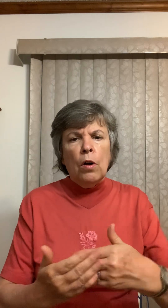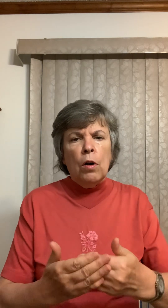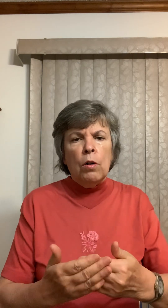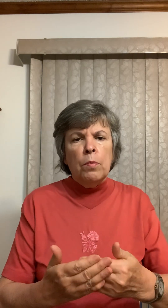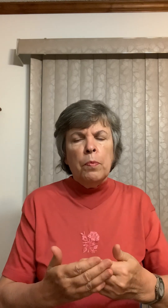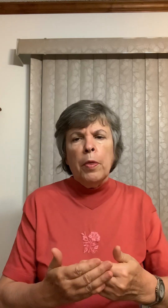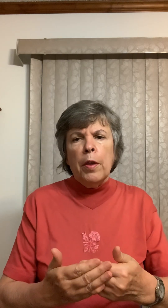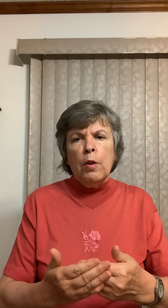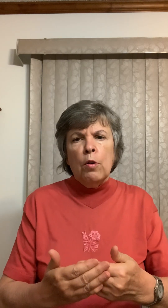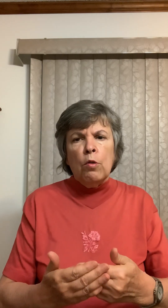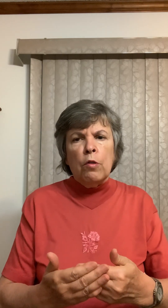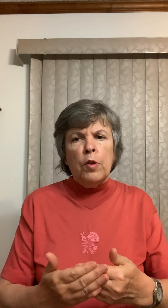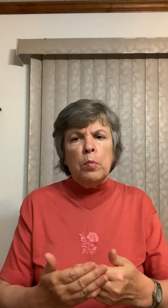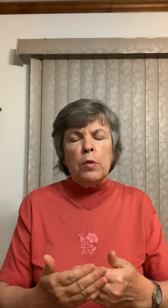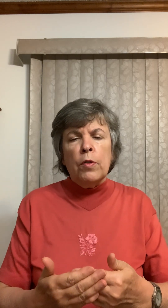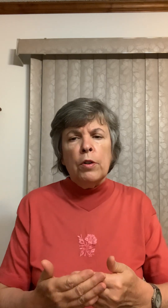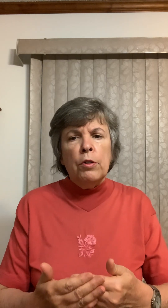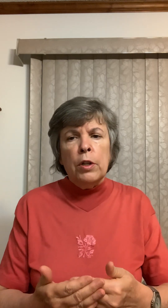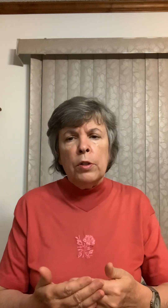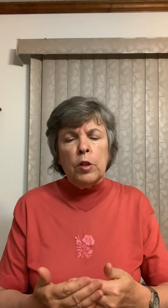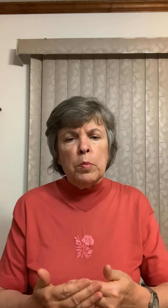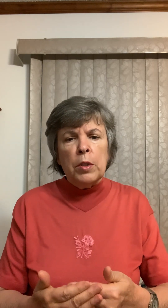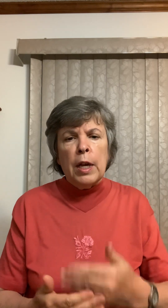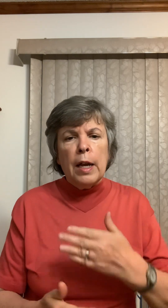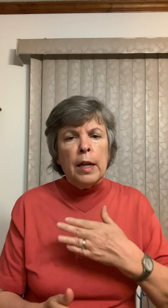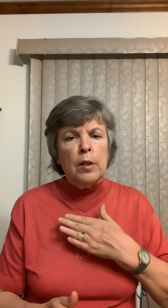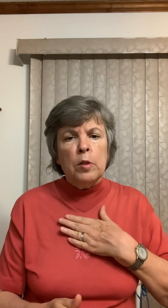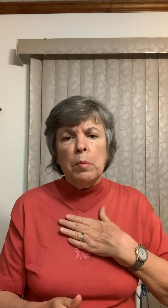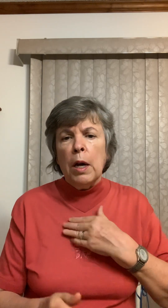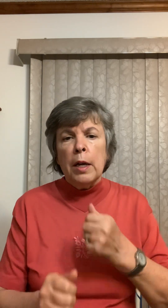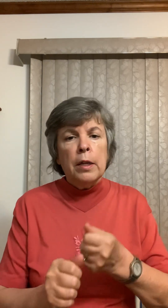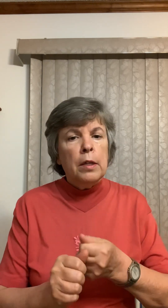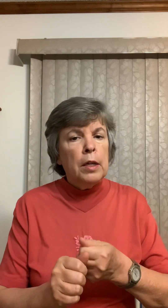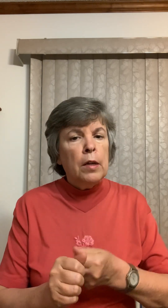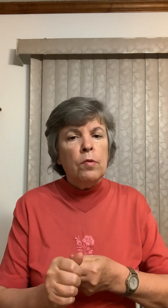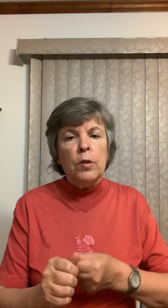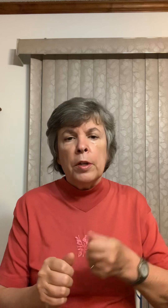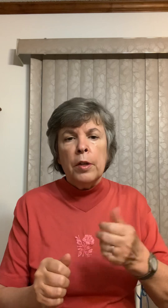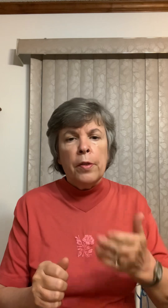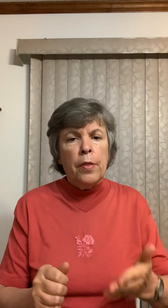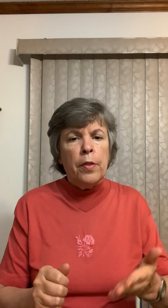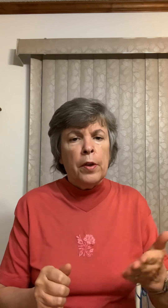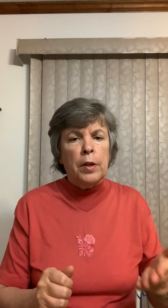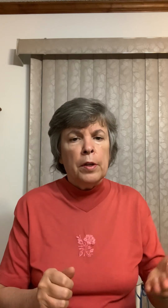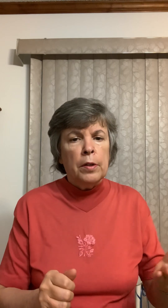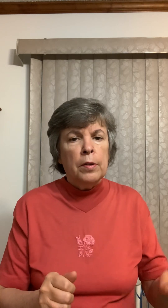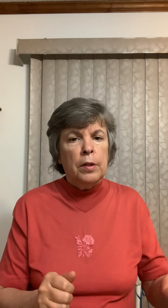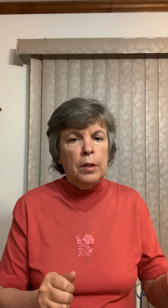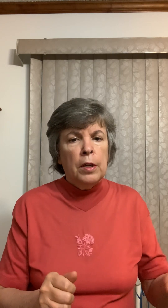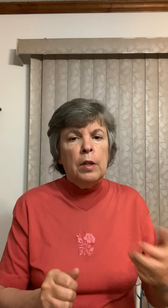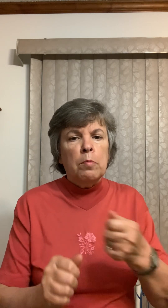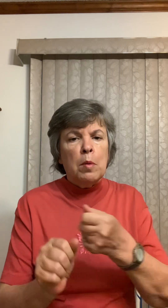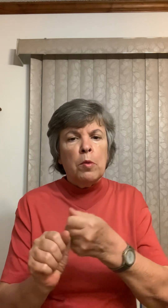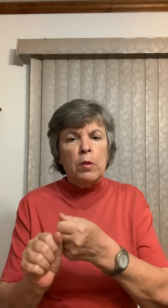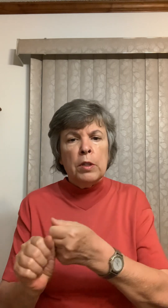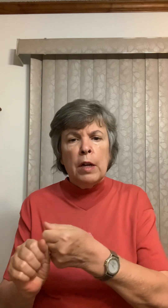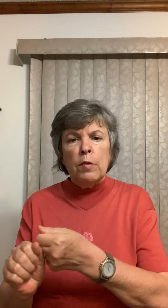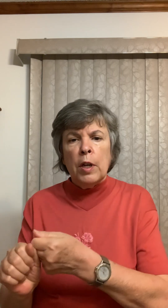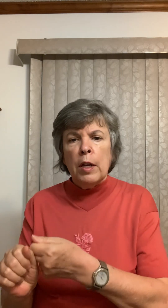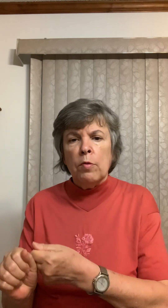all. Or if you prefer, you could interpret that as my everything. Remember the sign for every,